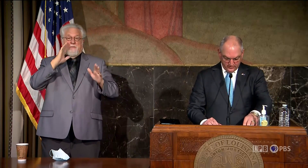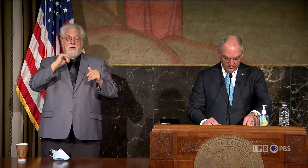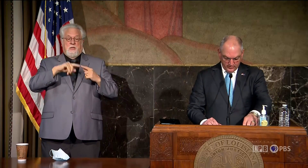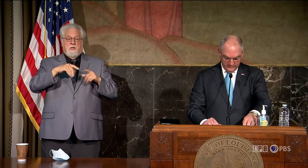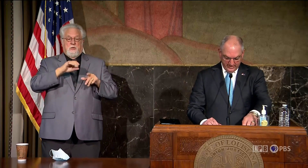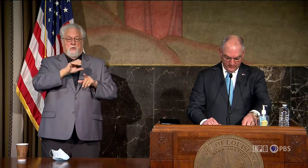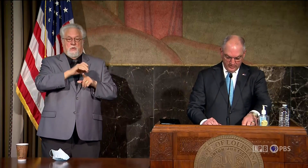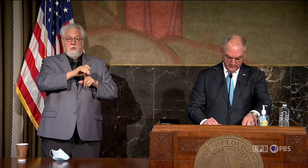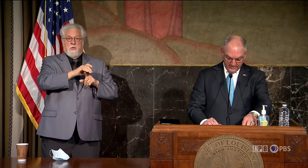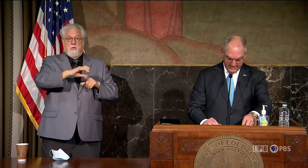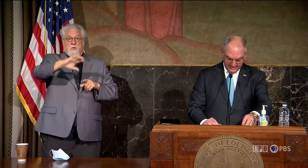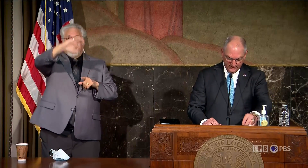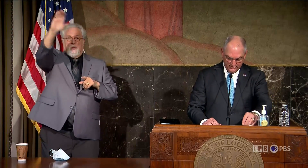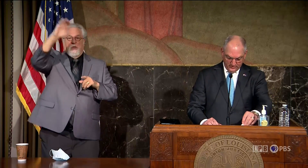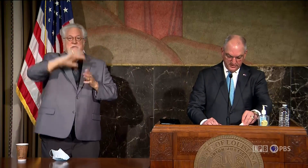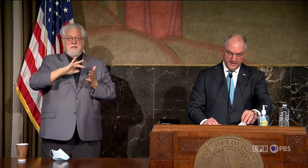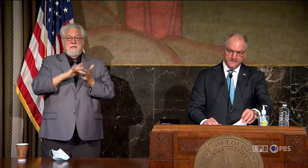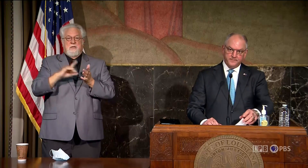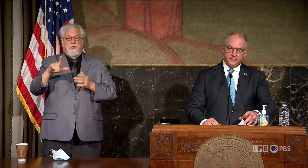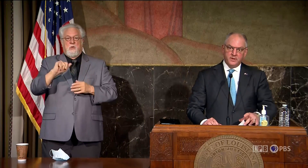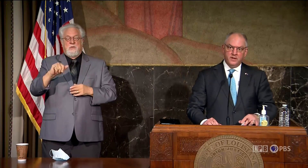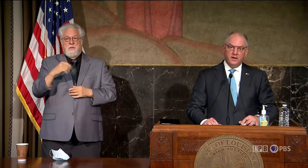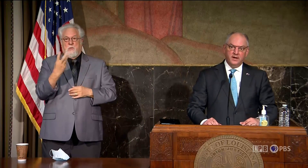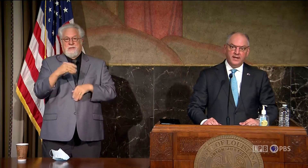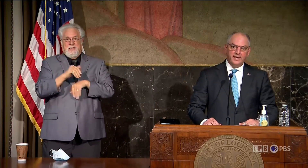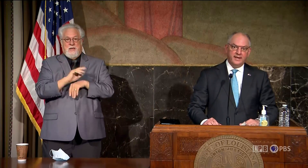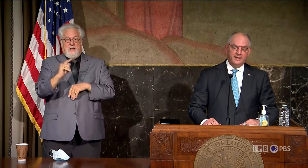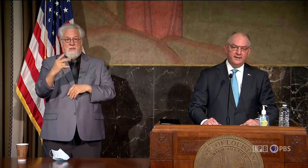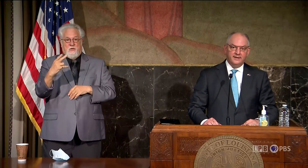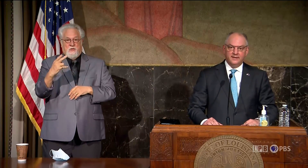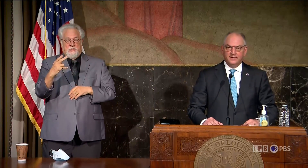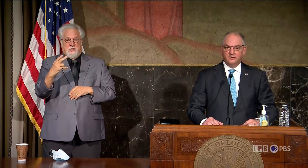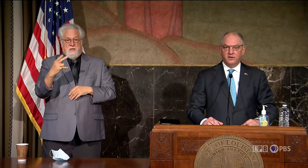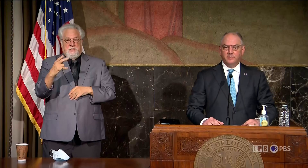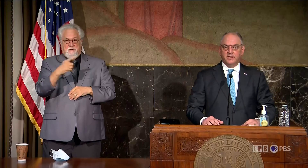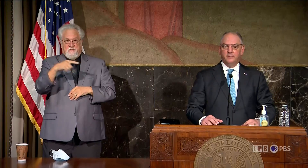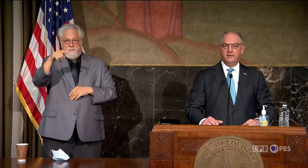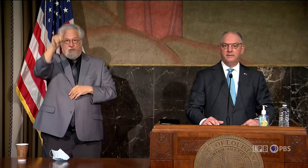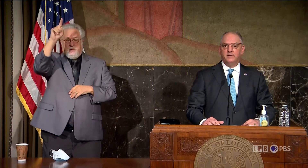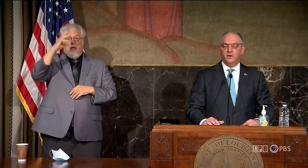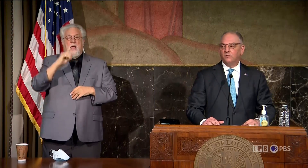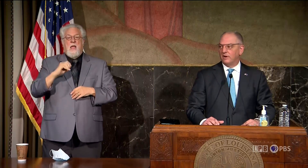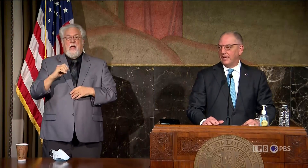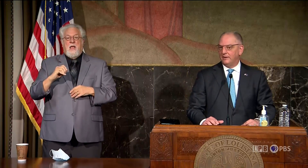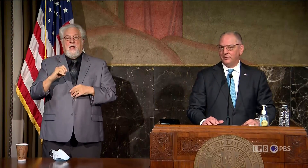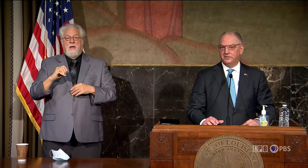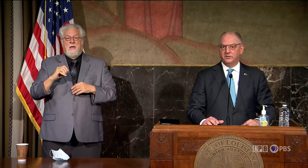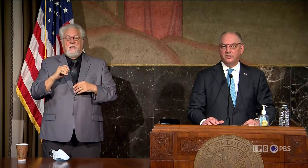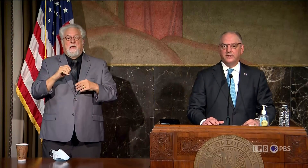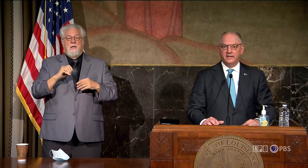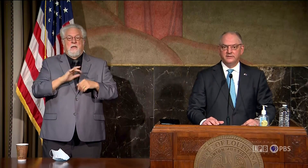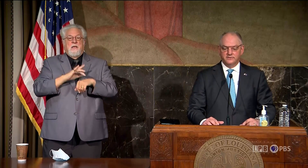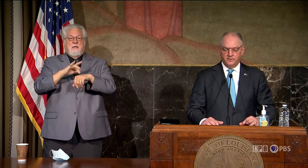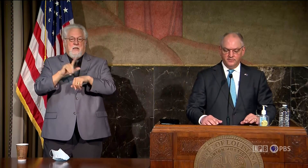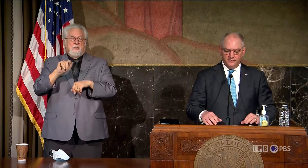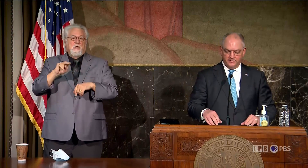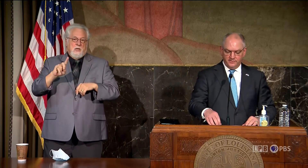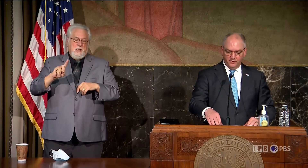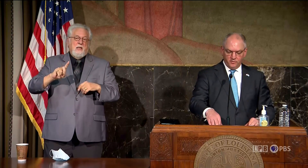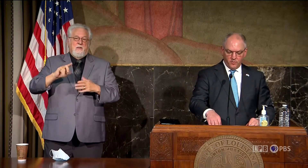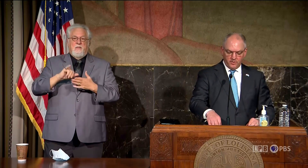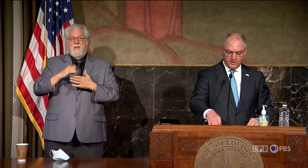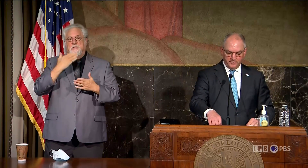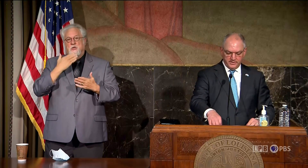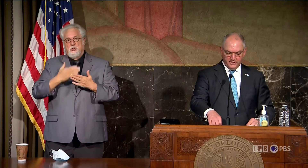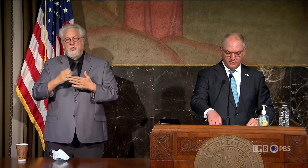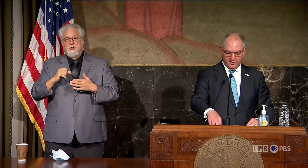through central Louisiana Wednesday night and Thursday. And it's going to be coming over land, which is a good thing. So if it's